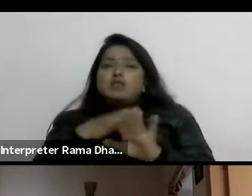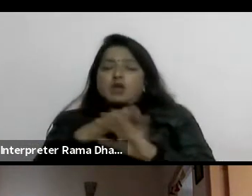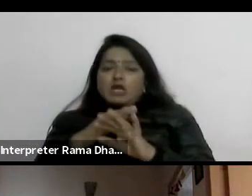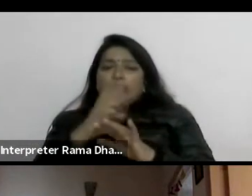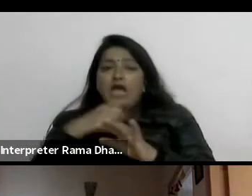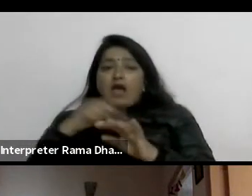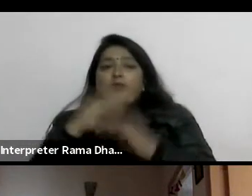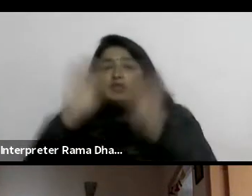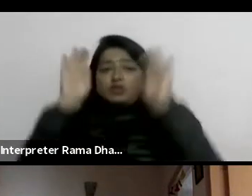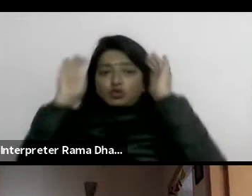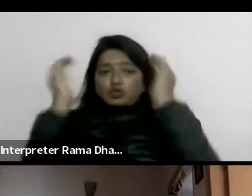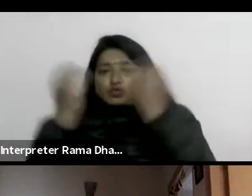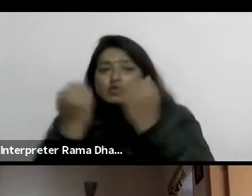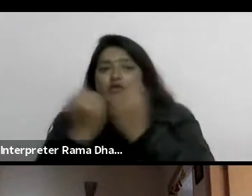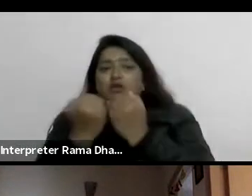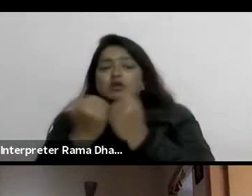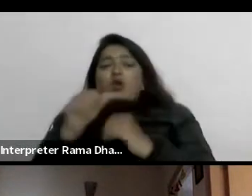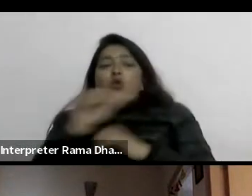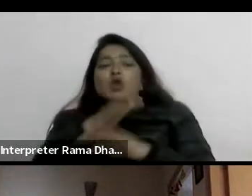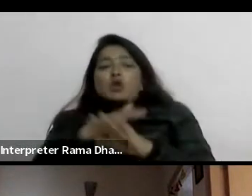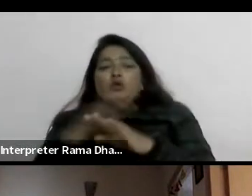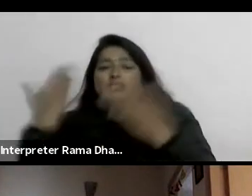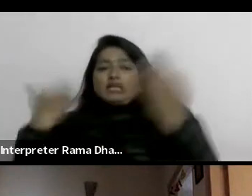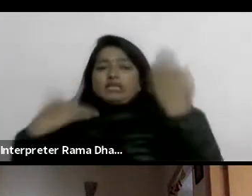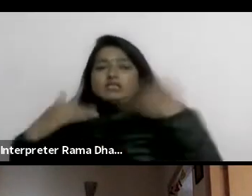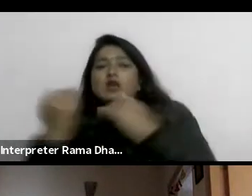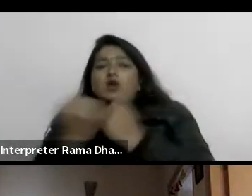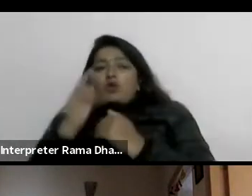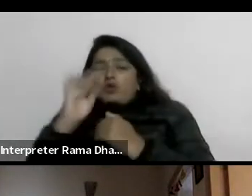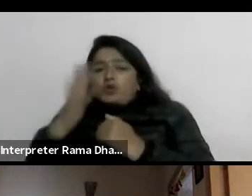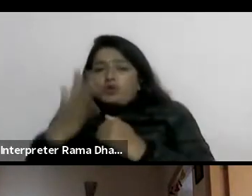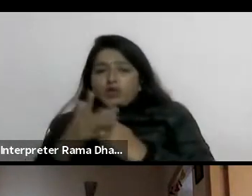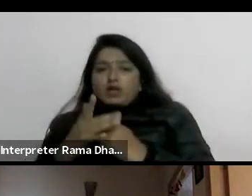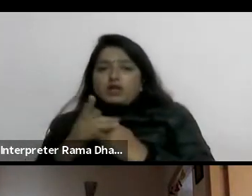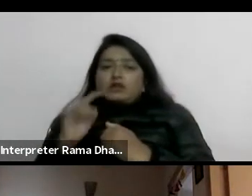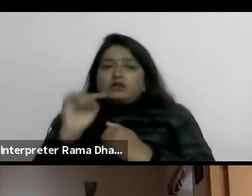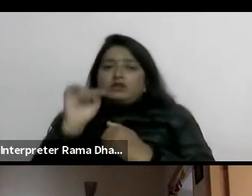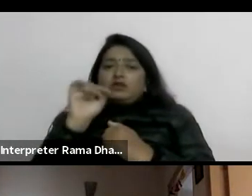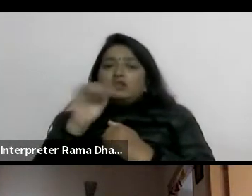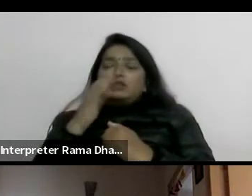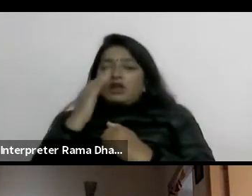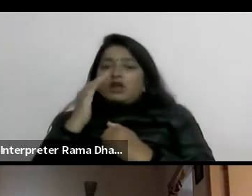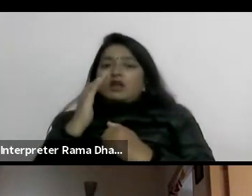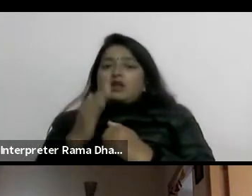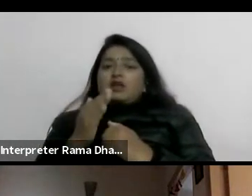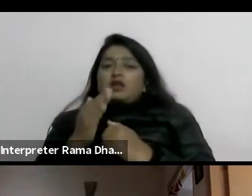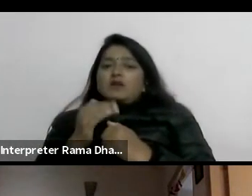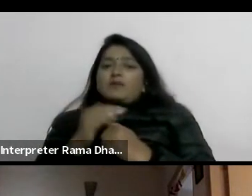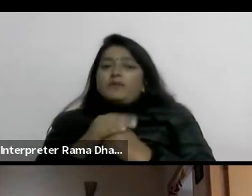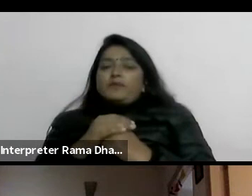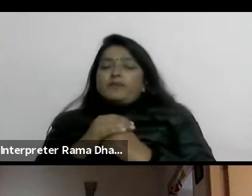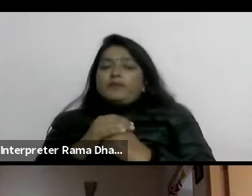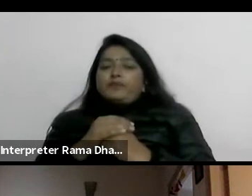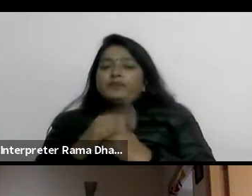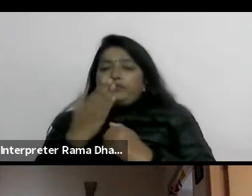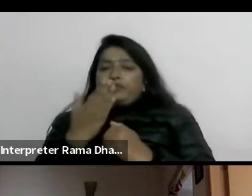must stop abuse and violations unless we can get rid of the exploitative system altogether.